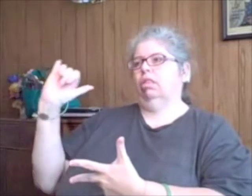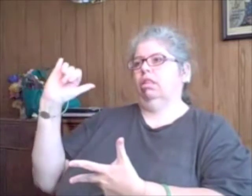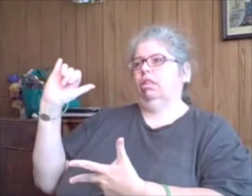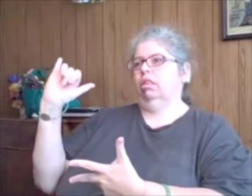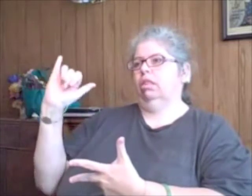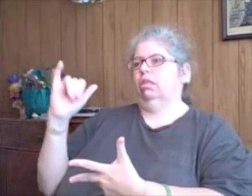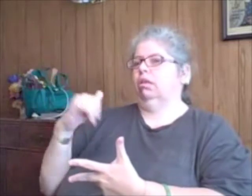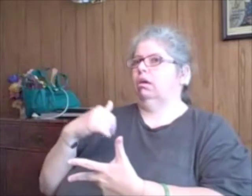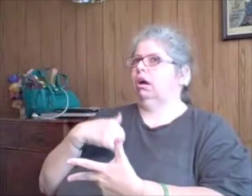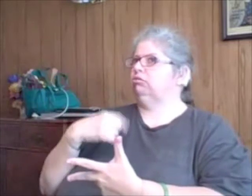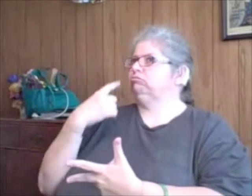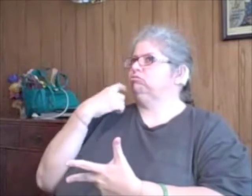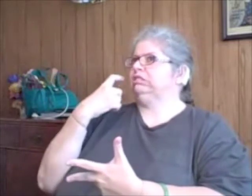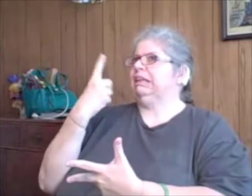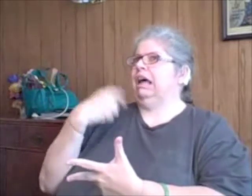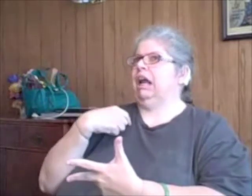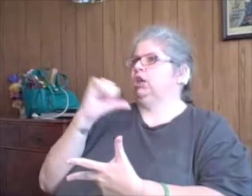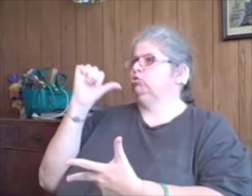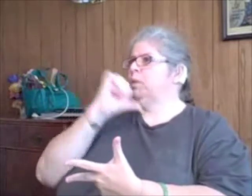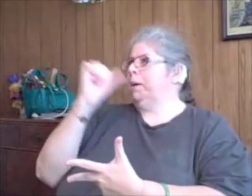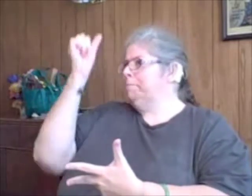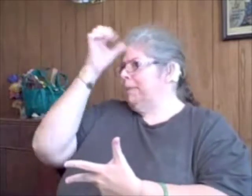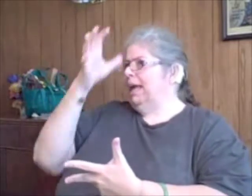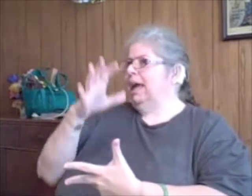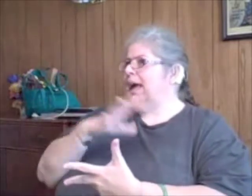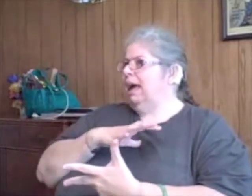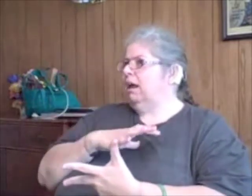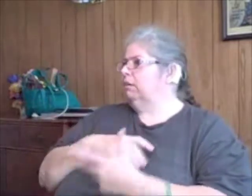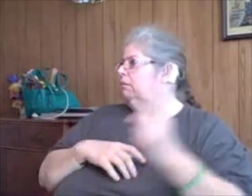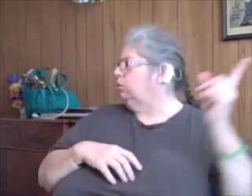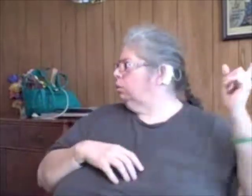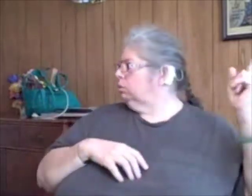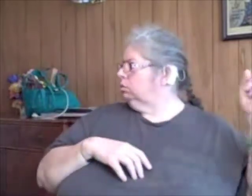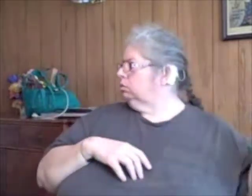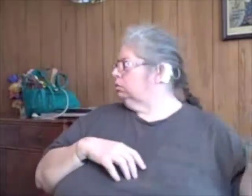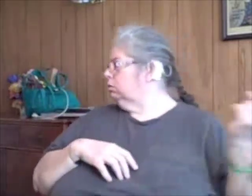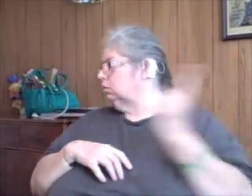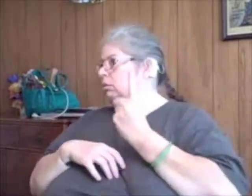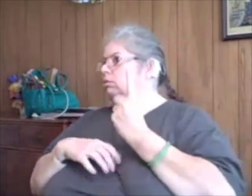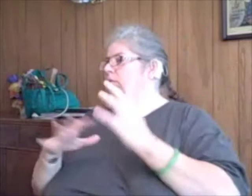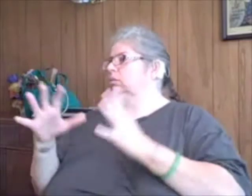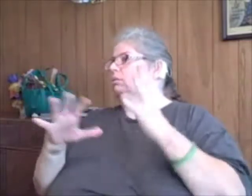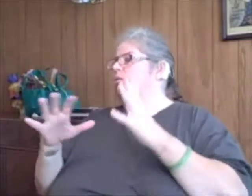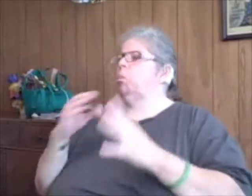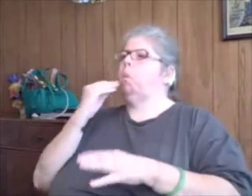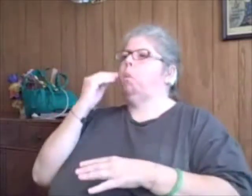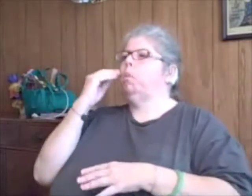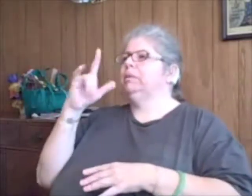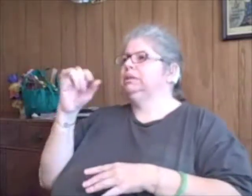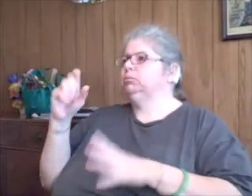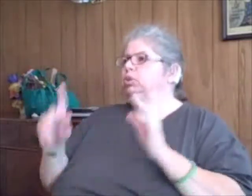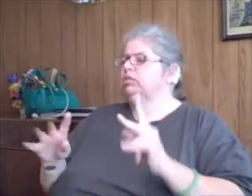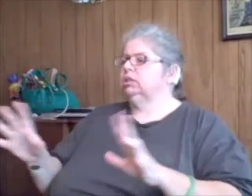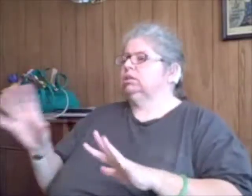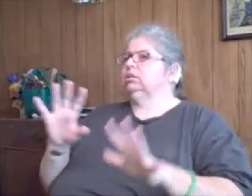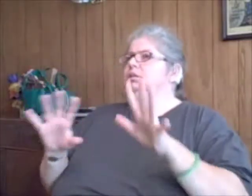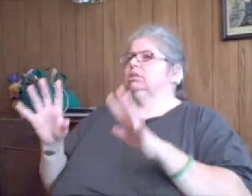PTSD. Just recently, a drunk man came up behind me. It was a homeless person. He seemed like